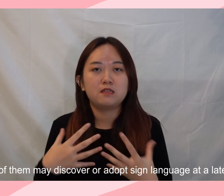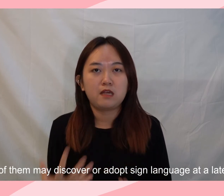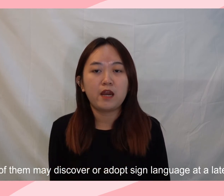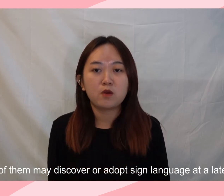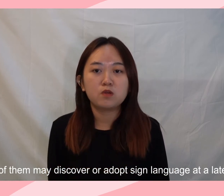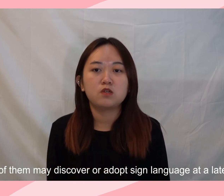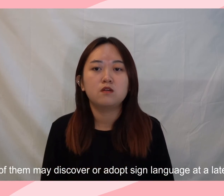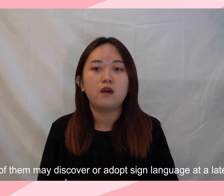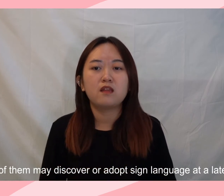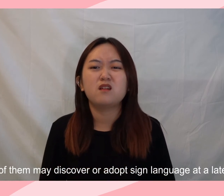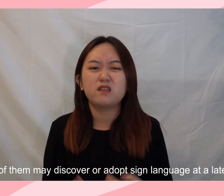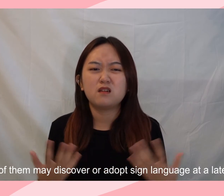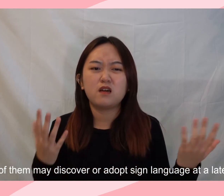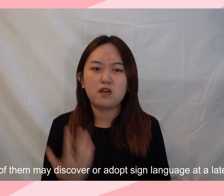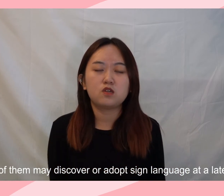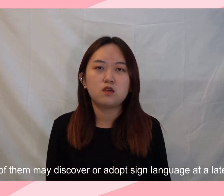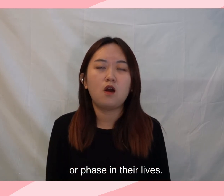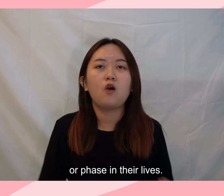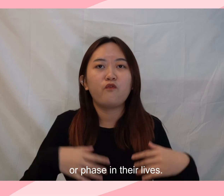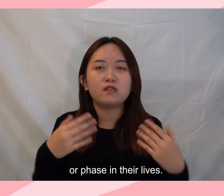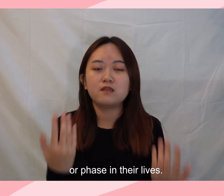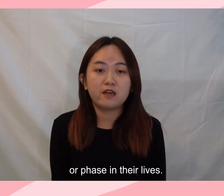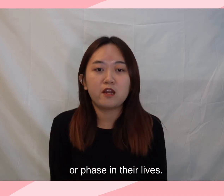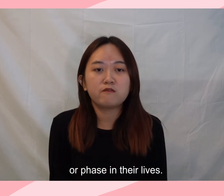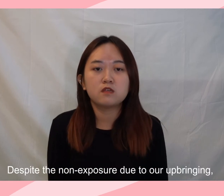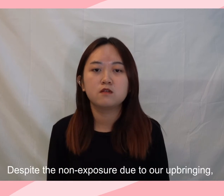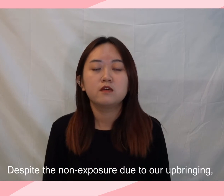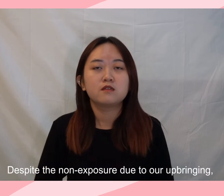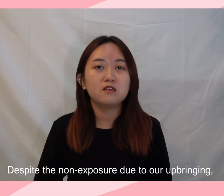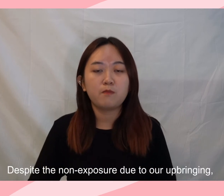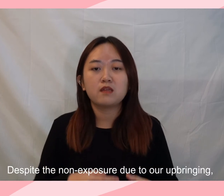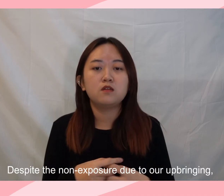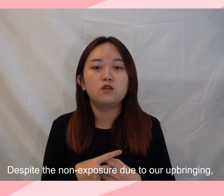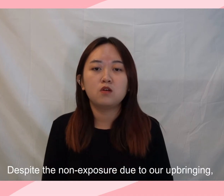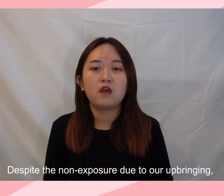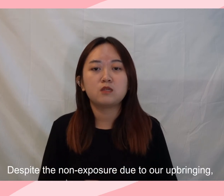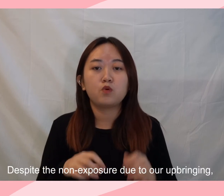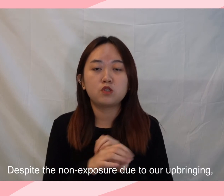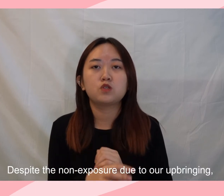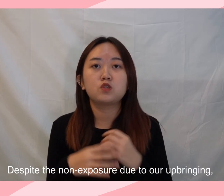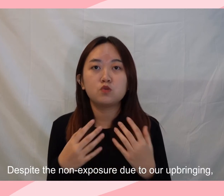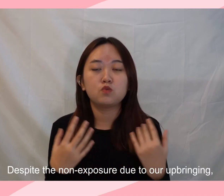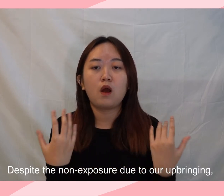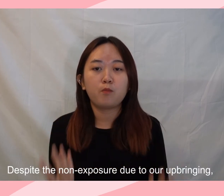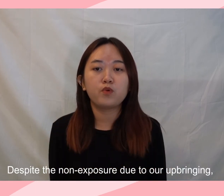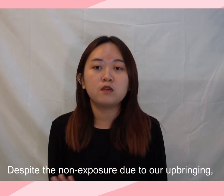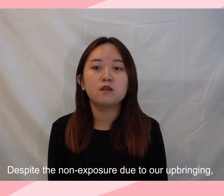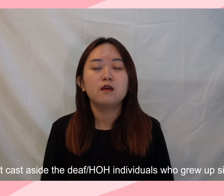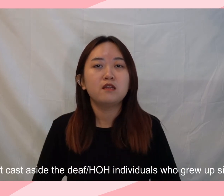sign language at a later age or phase in their lives. Despite the non-exposure due to upbringing, let's